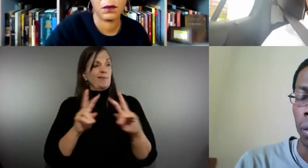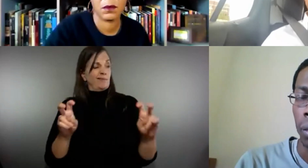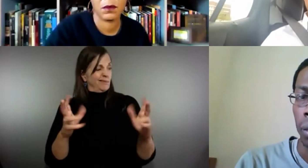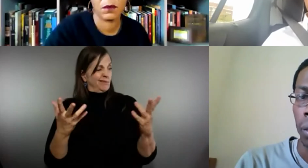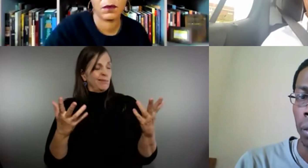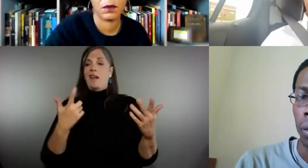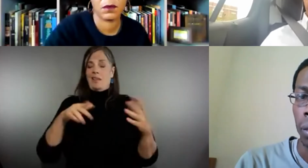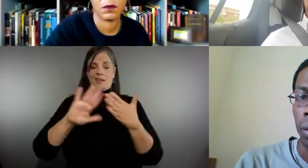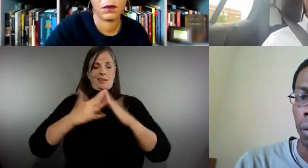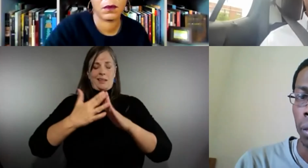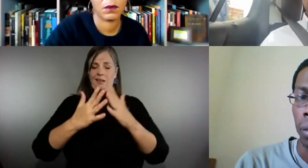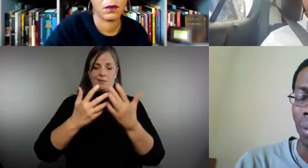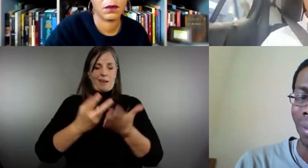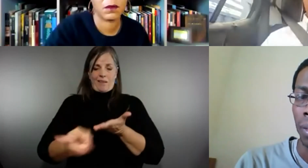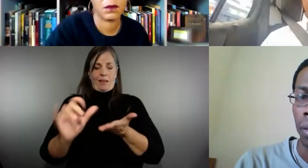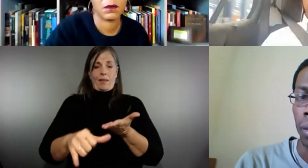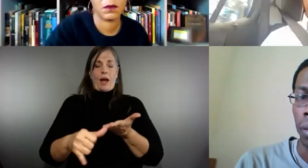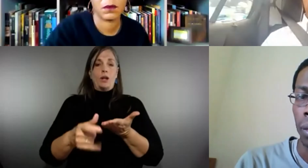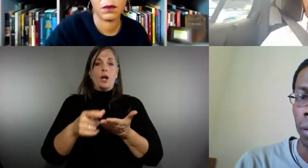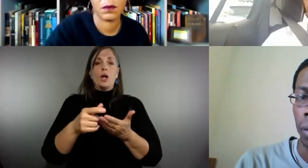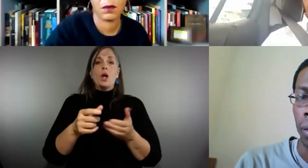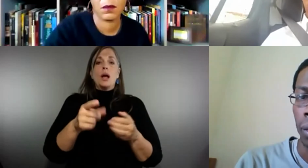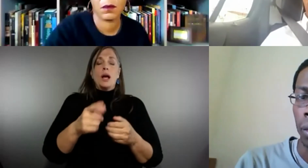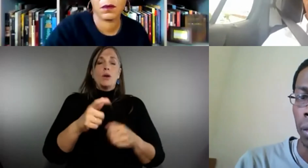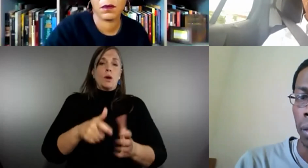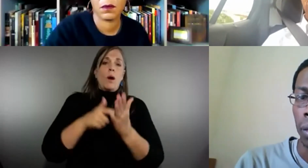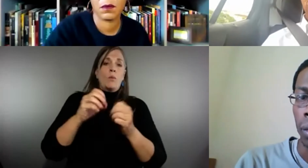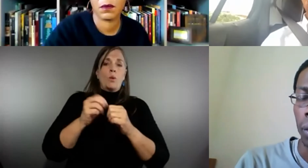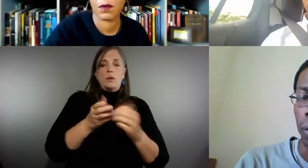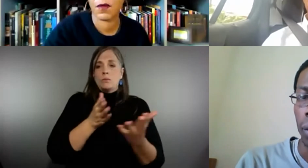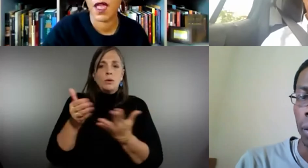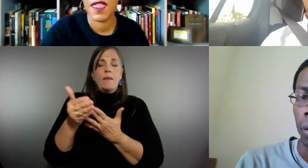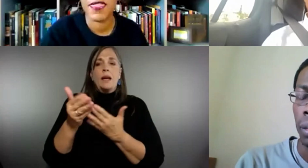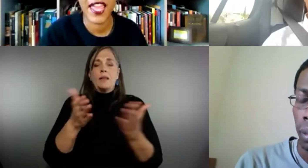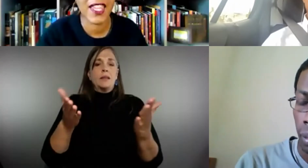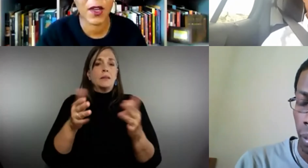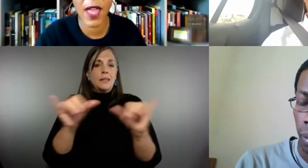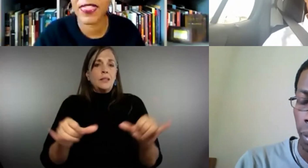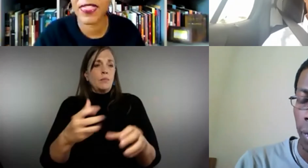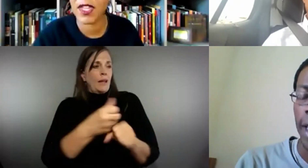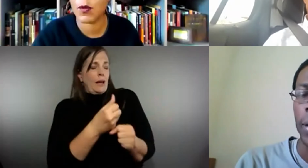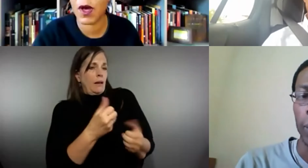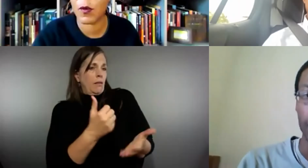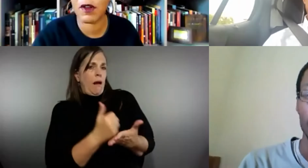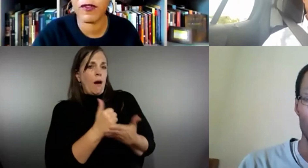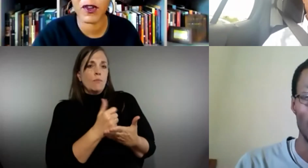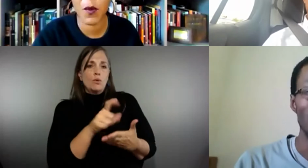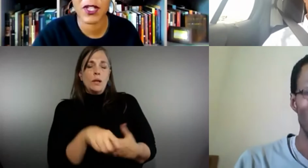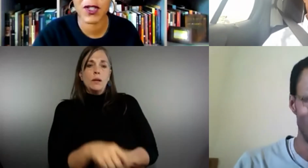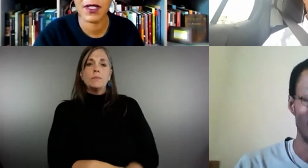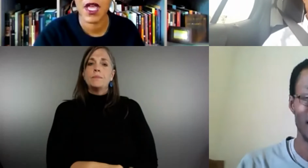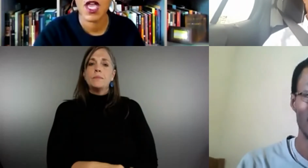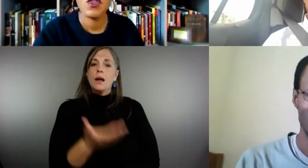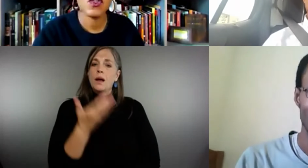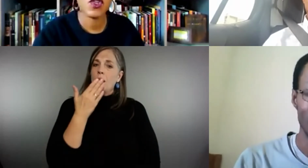time navigating the system instead of giving you the help that you need thank you and thank you uh will for